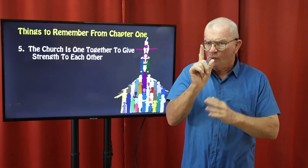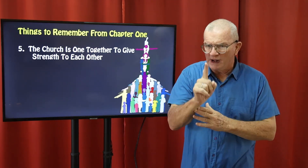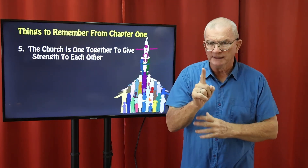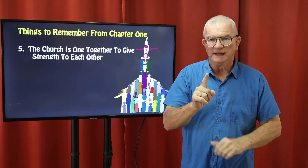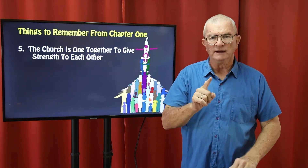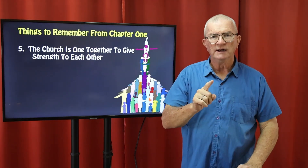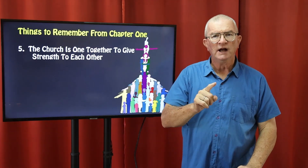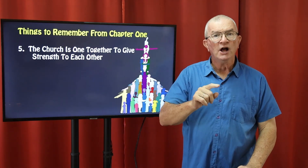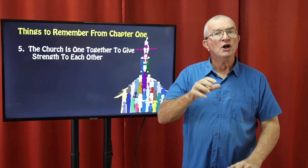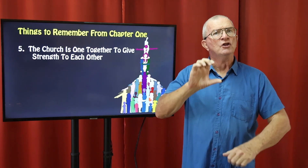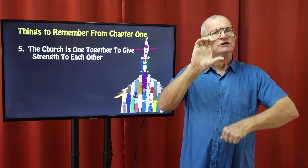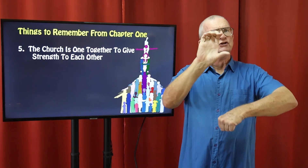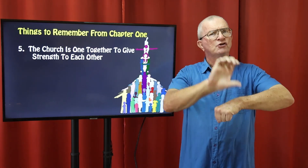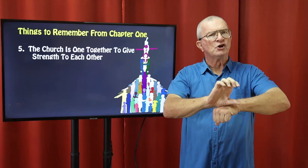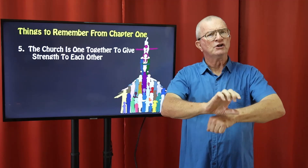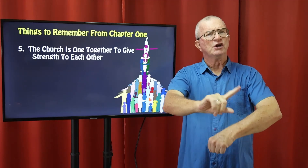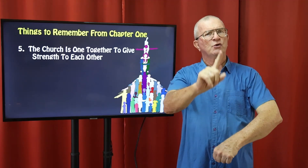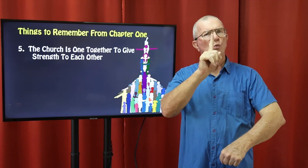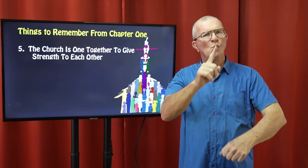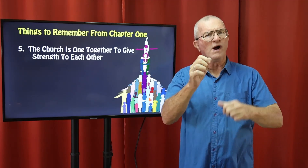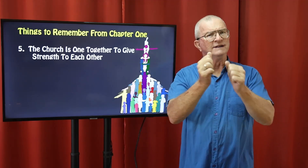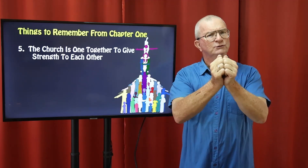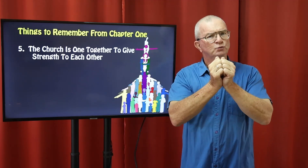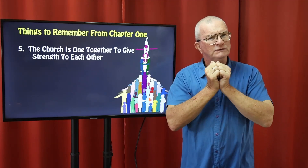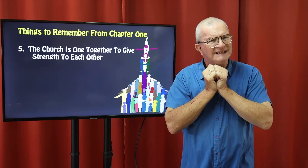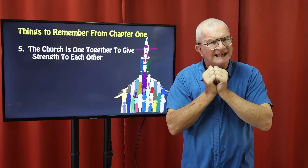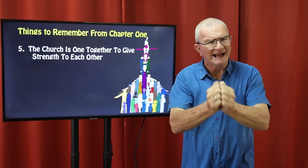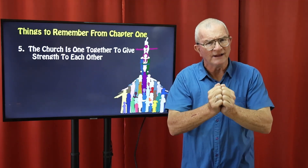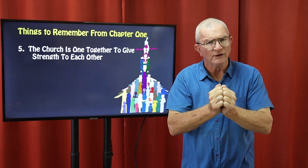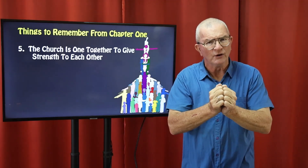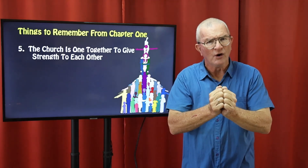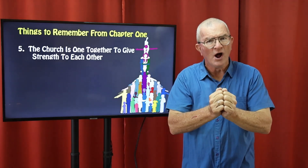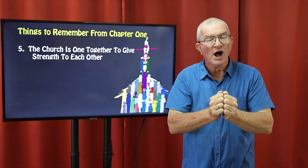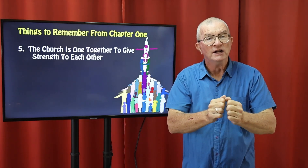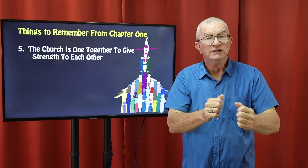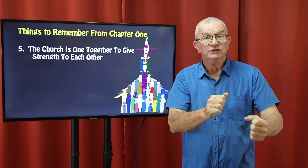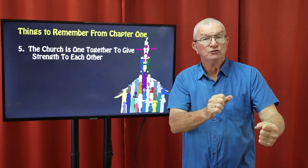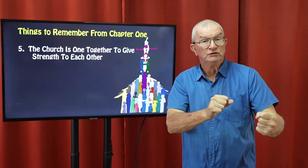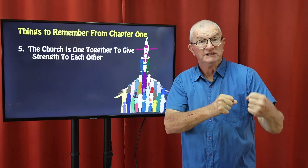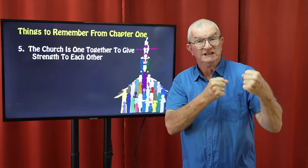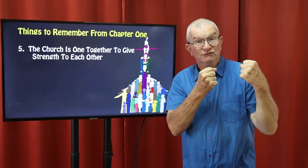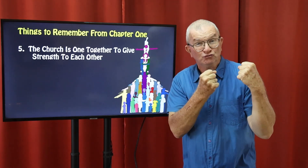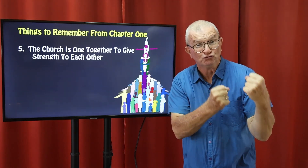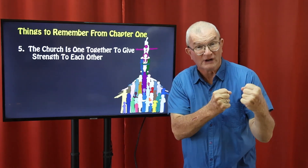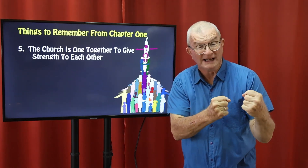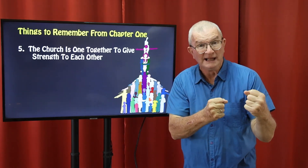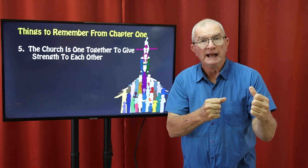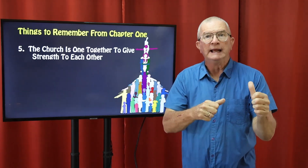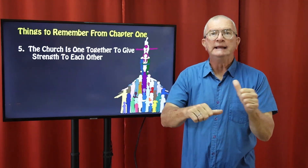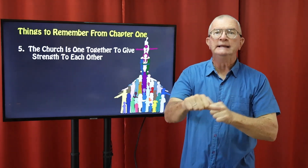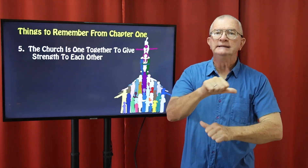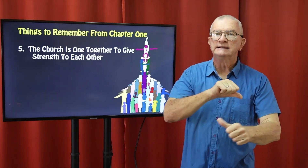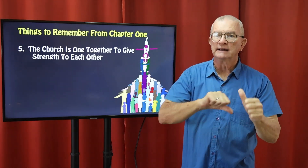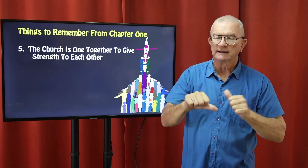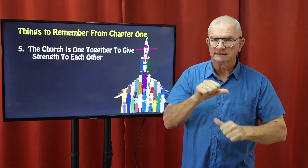This is all about chapter 1 now. The church is one together to give strength to each